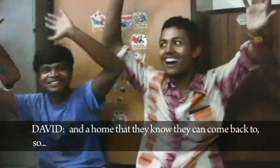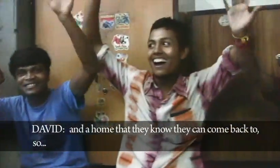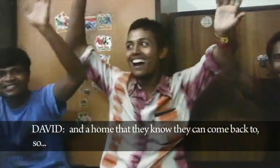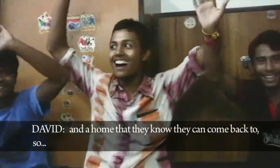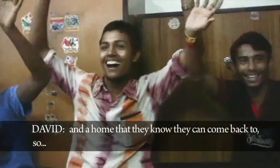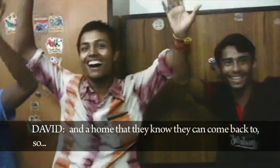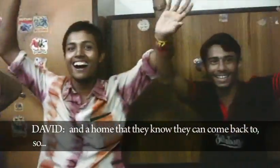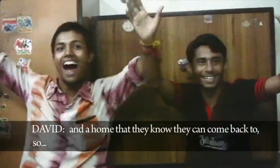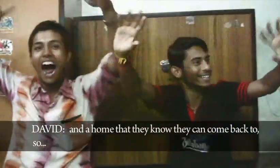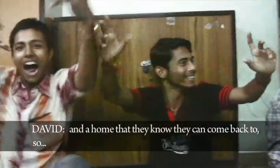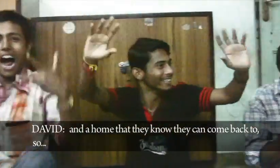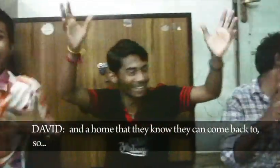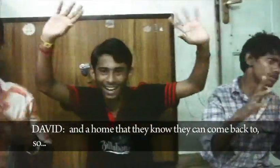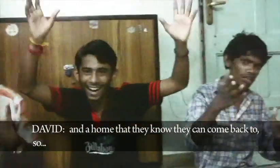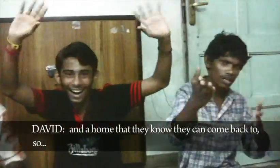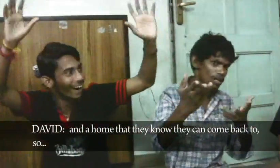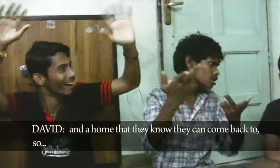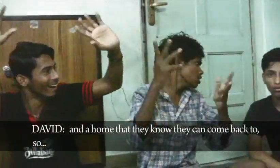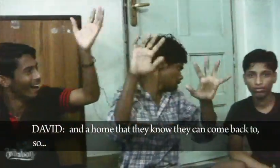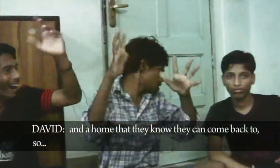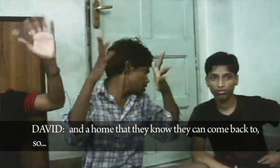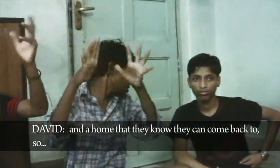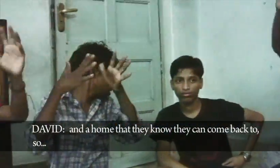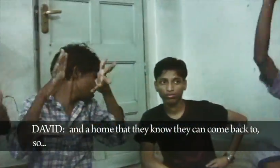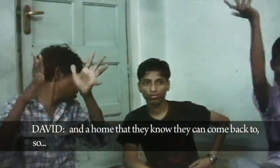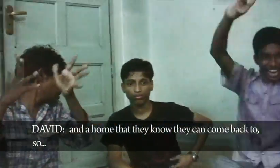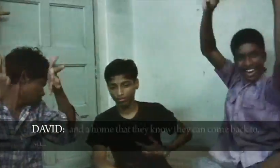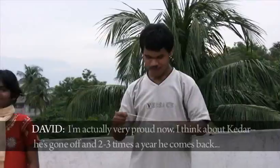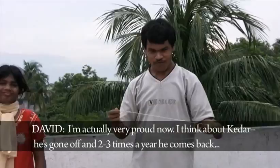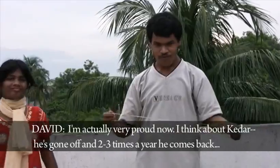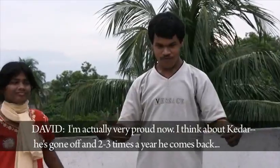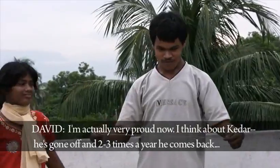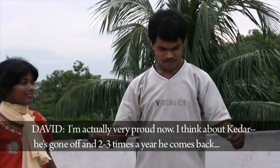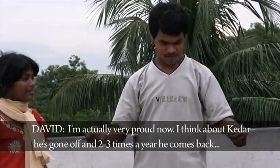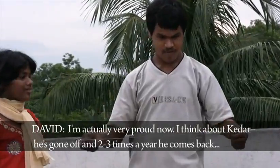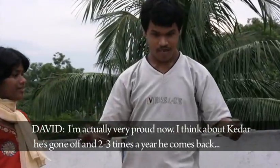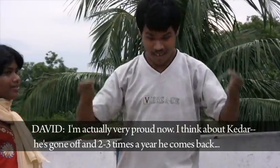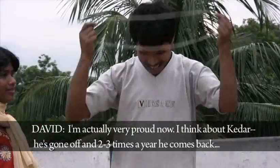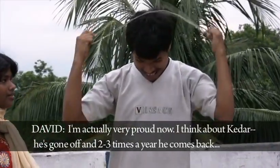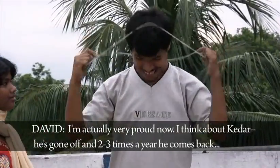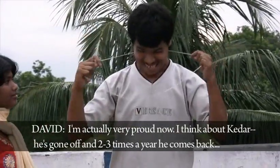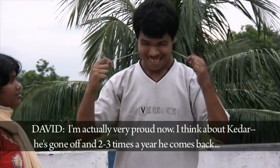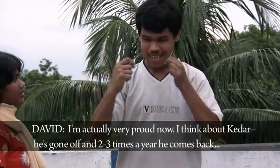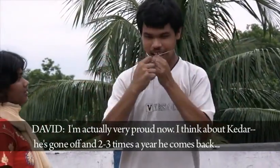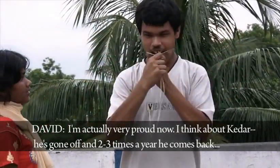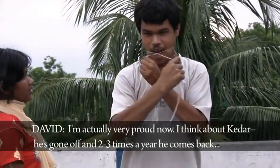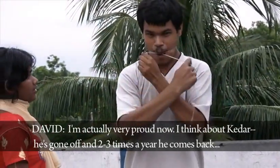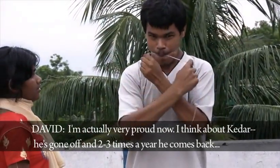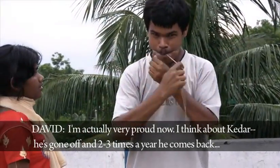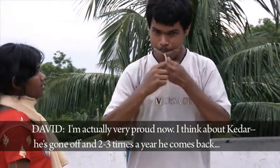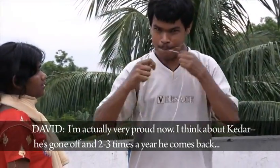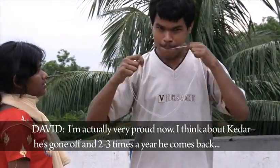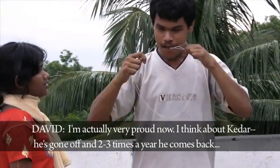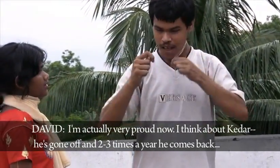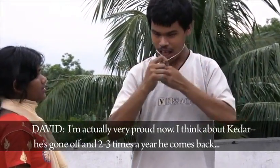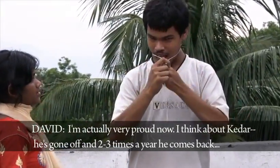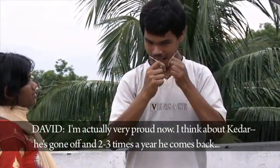home that they know they can come back to. So, you know, I'm actually very proud now, I think, about Kedda. He's gone